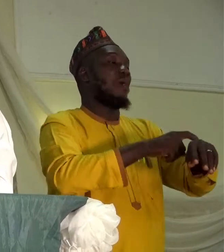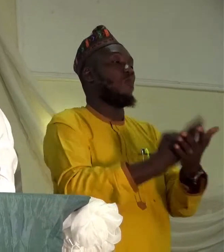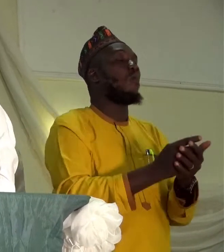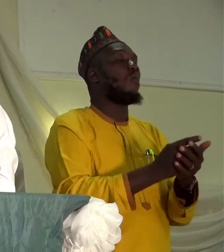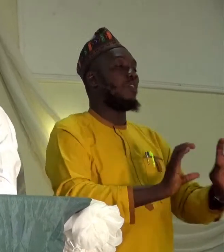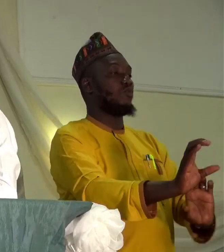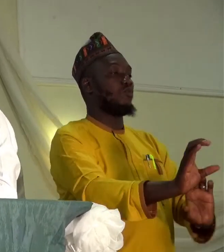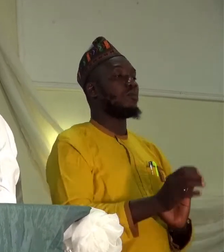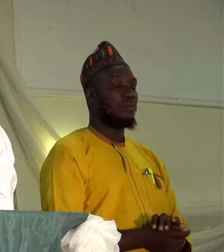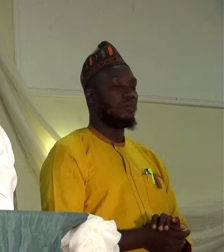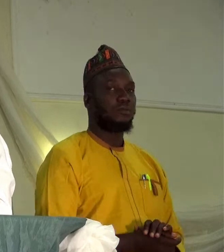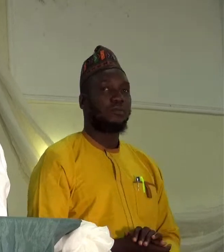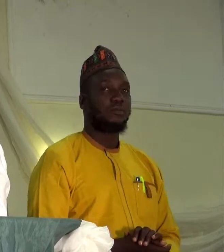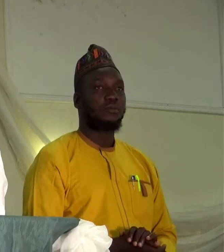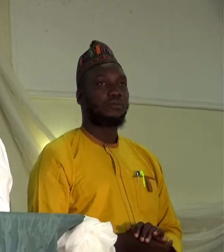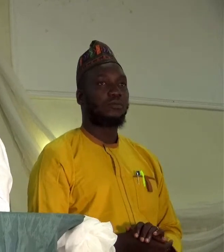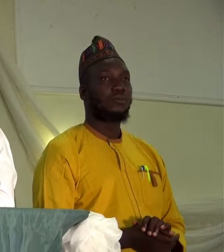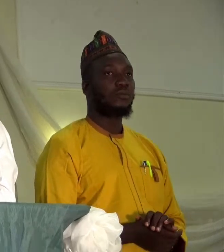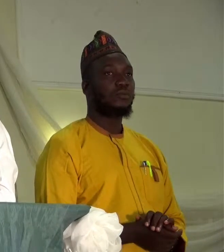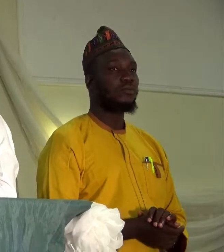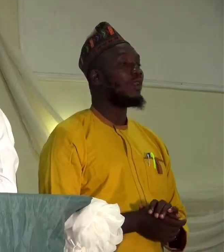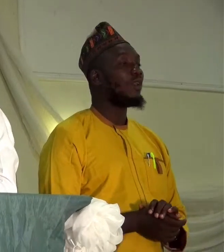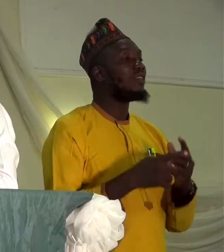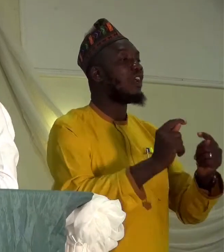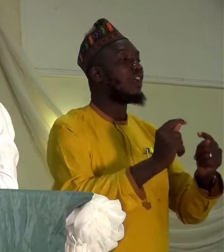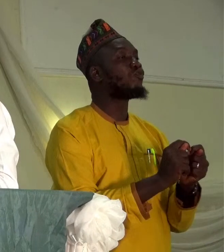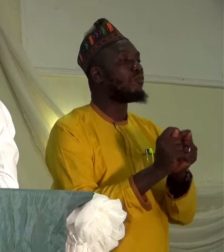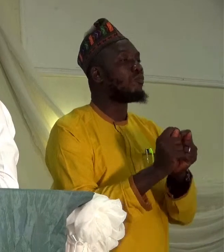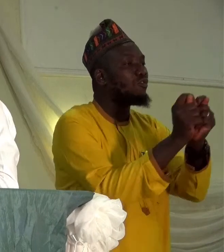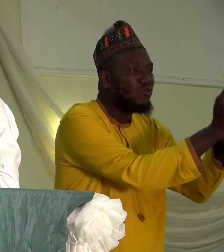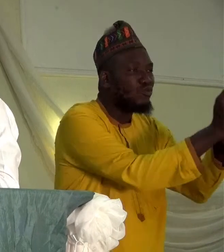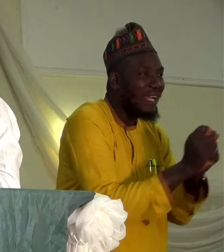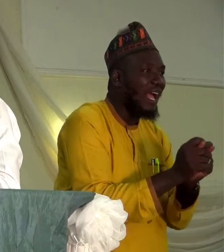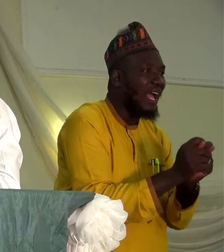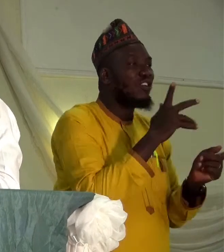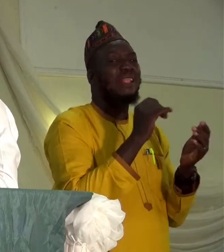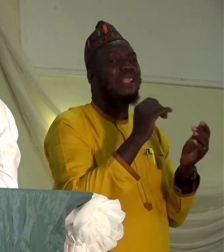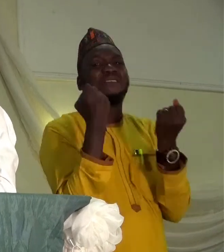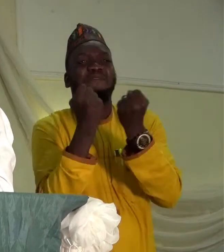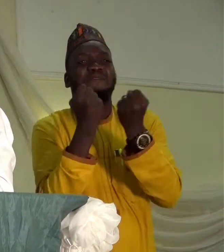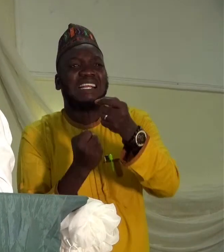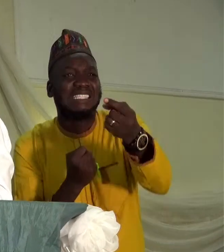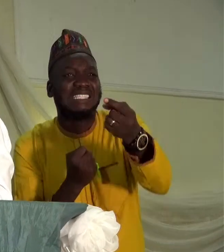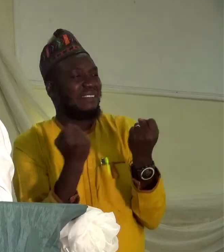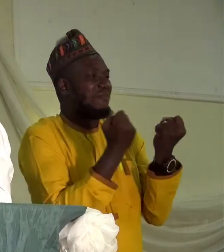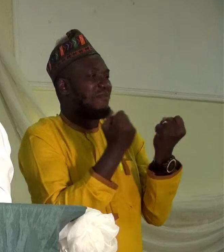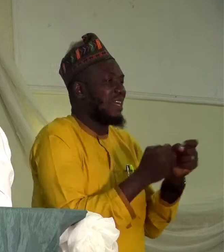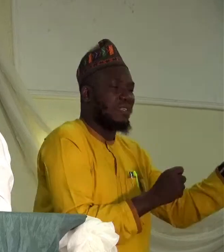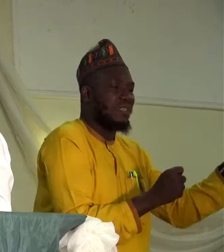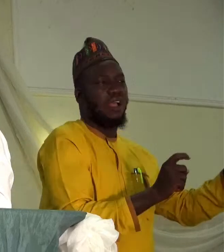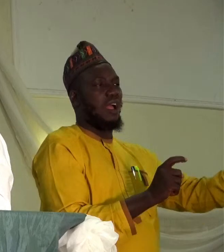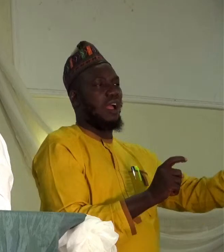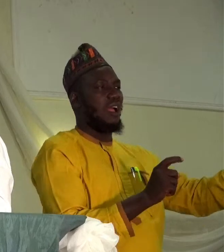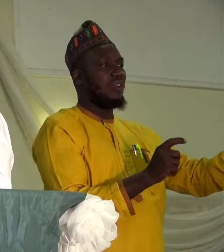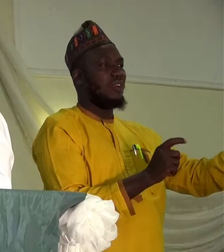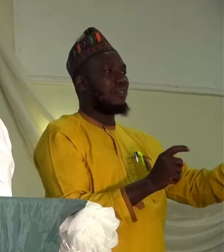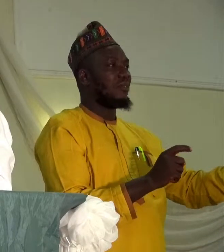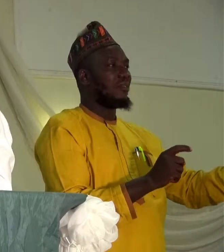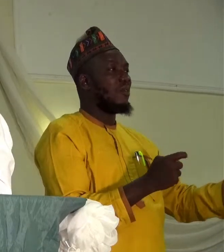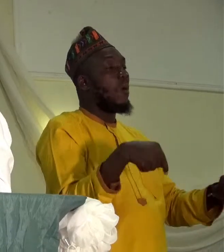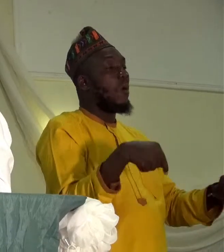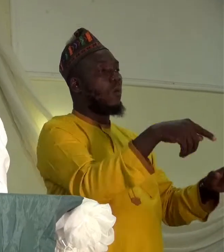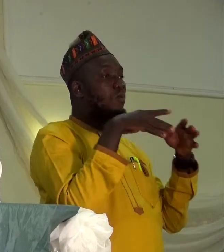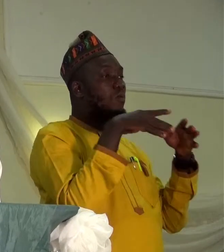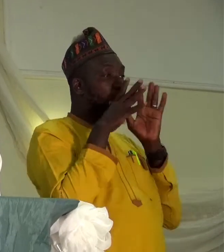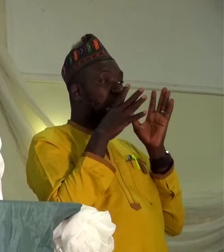What does it mean? Hold on together. Emma, Jajakwa Kata, Ajakwa Kata, Tumbela, and Musumiloni, Topiki